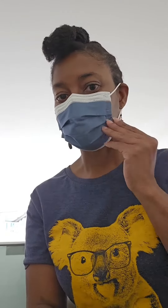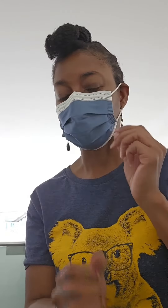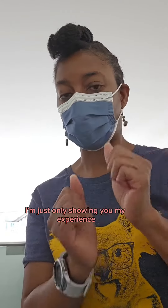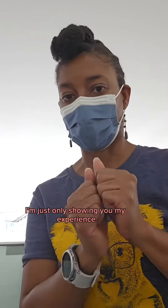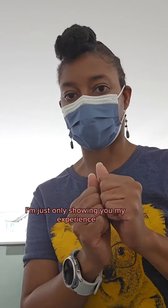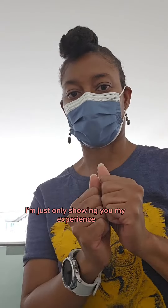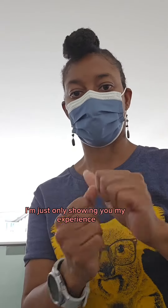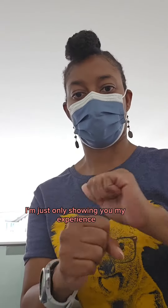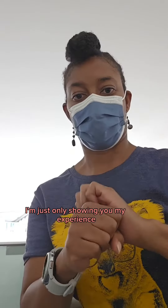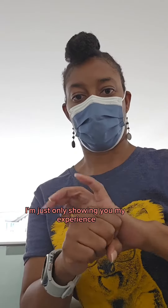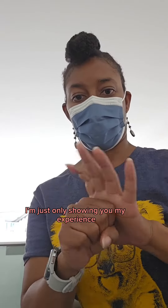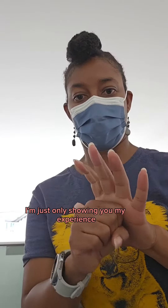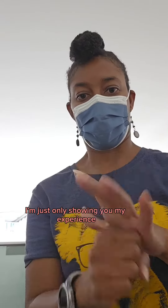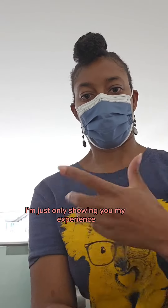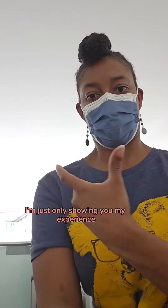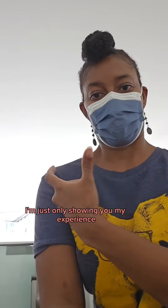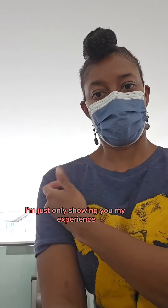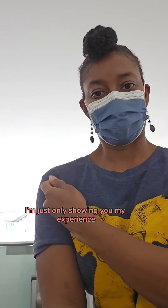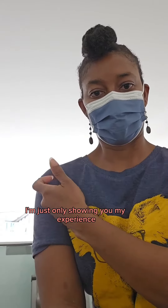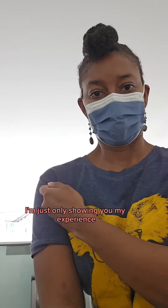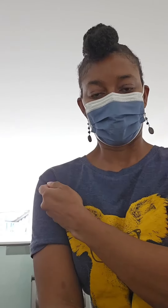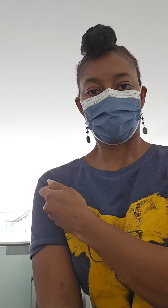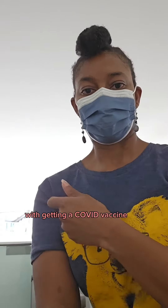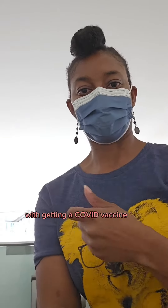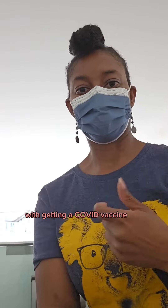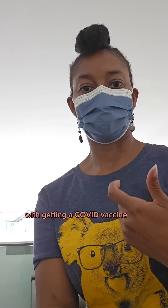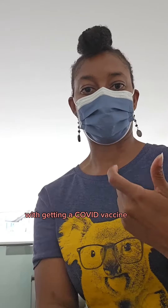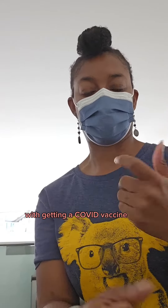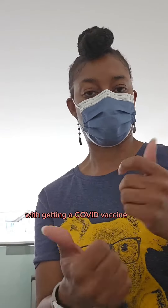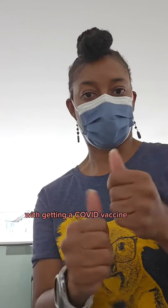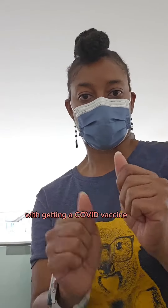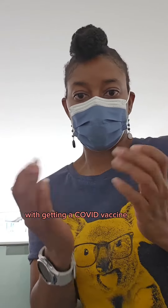I'm just only showing you my experience with getting the COVID vaccine.